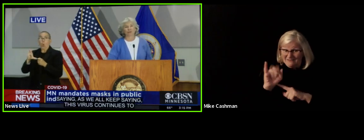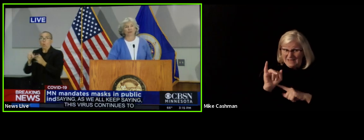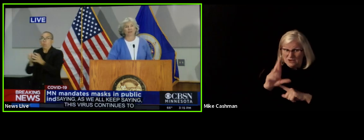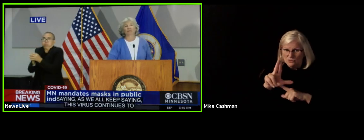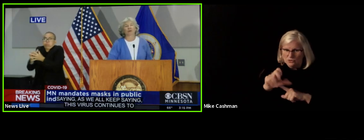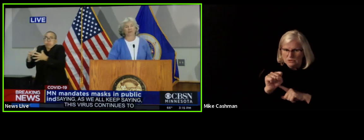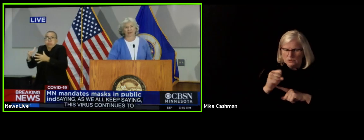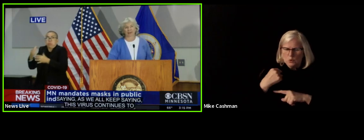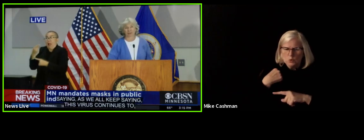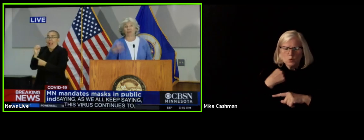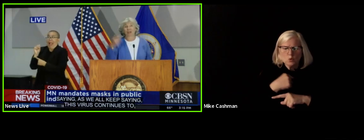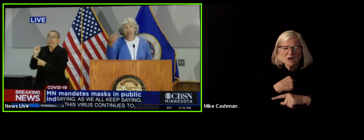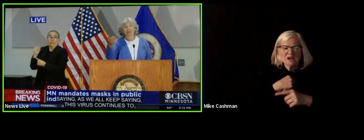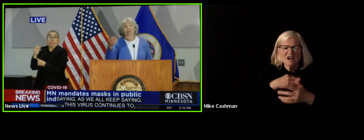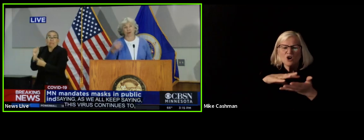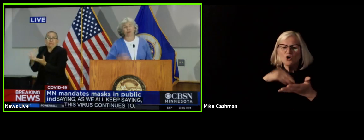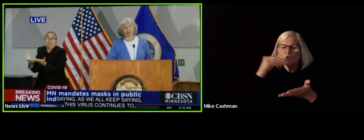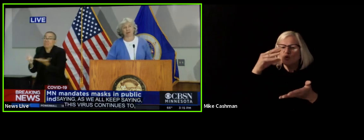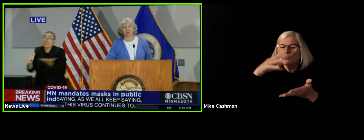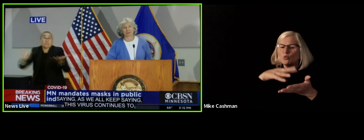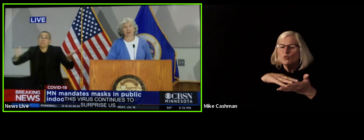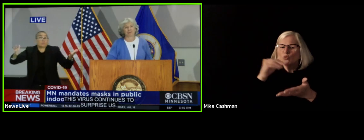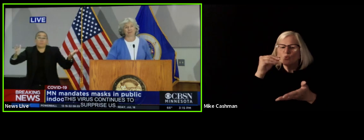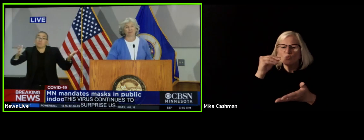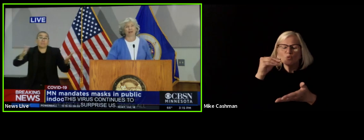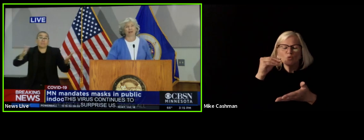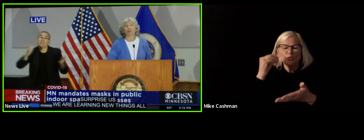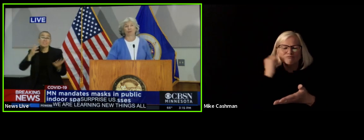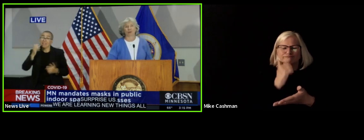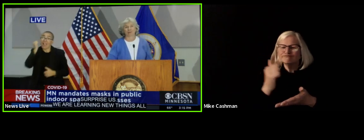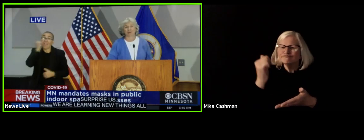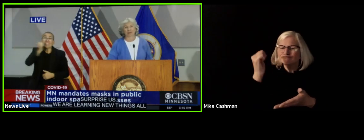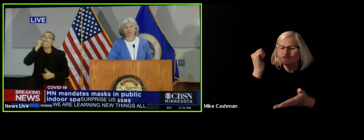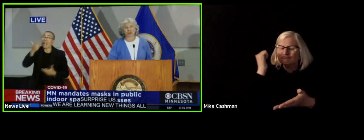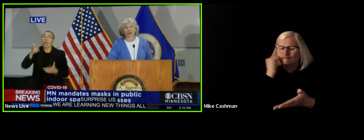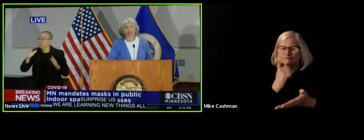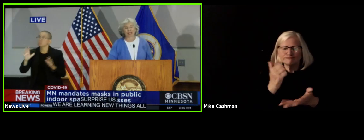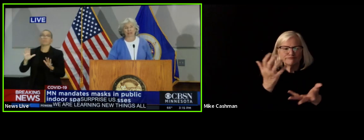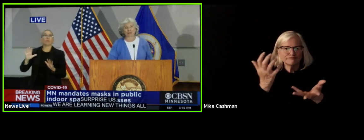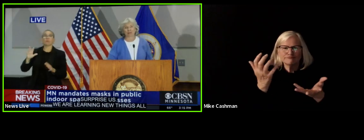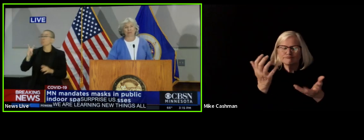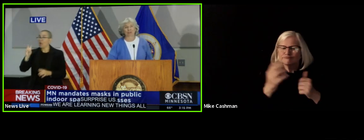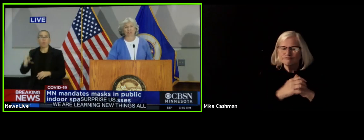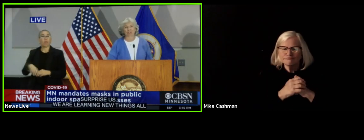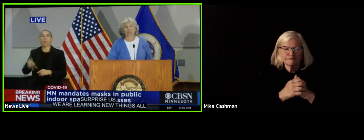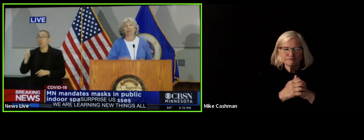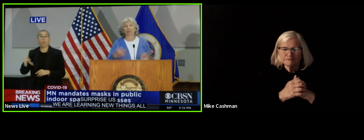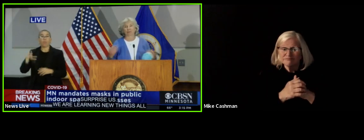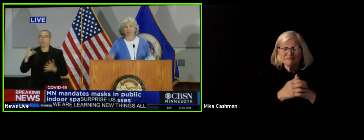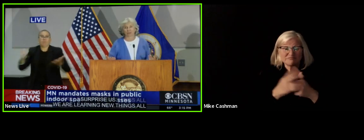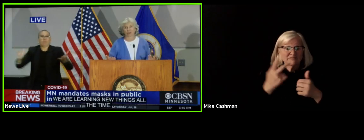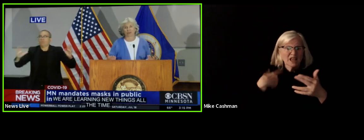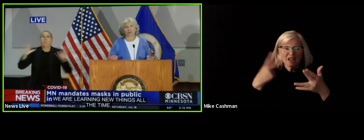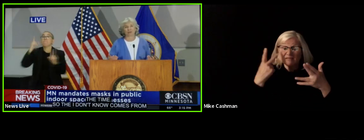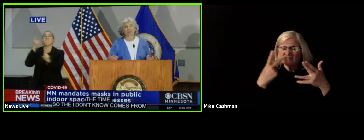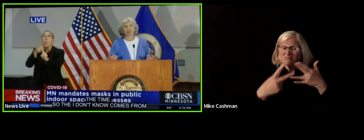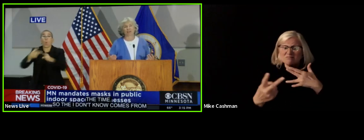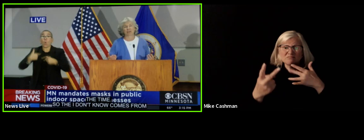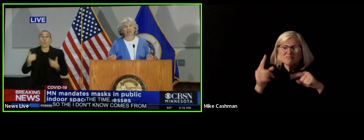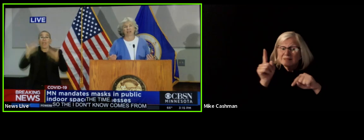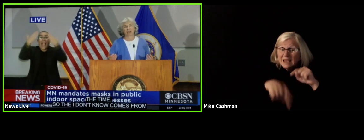new things all the time. And so the I don't know comes from, I don't know where the virus is going next. And we've certainly seen with the resurgence around